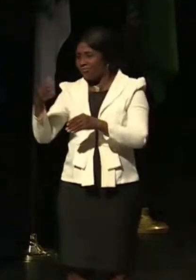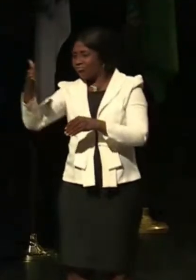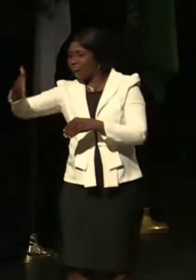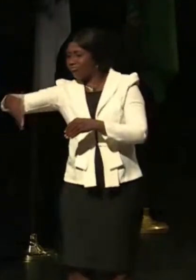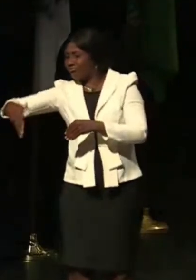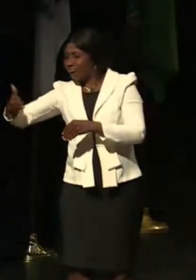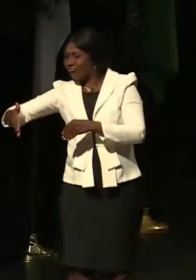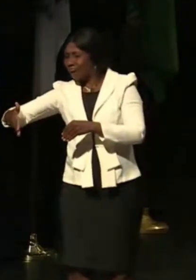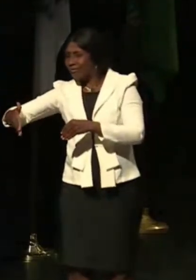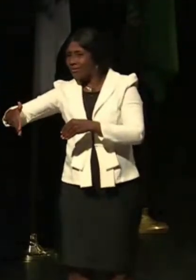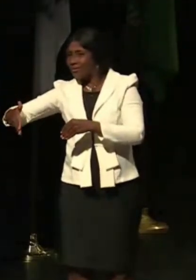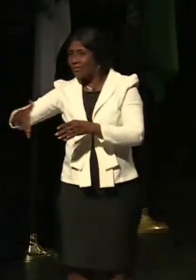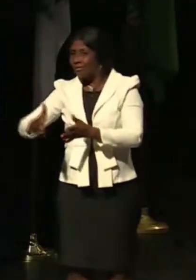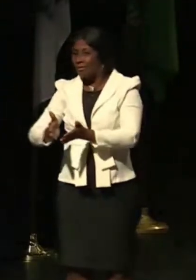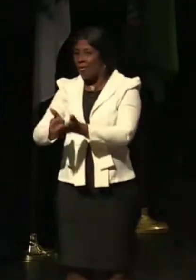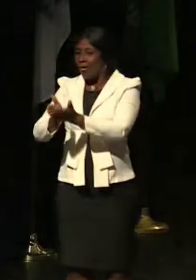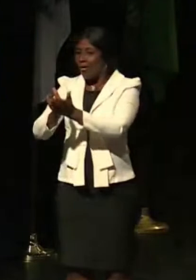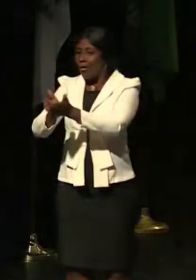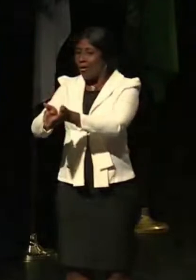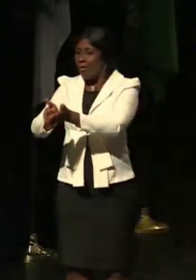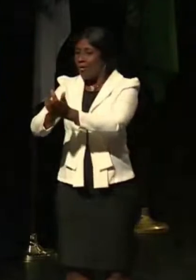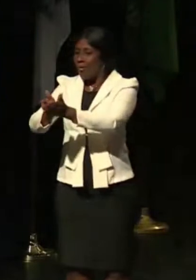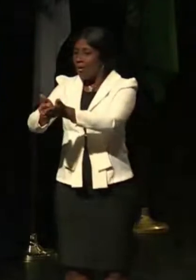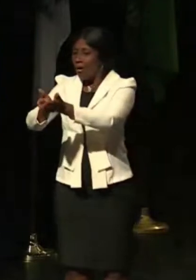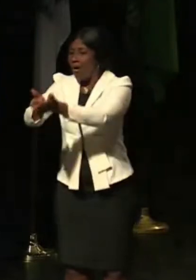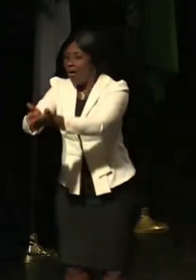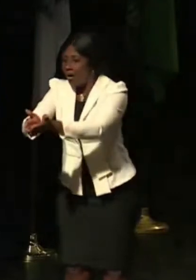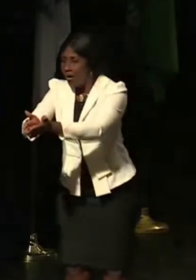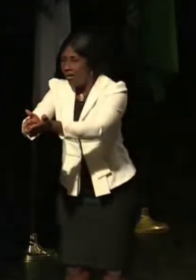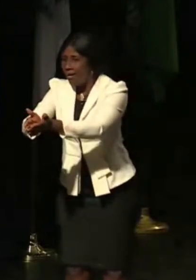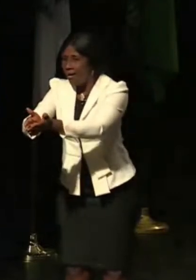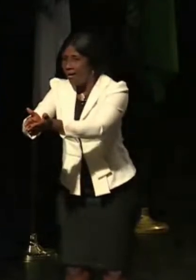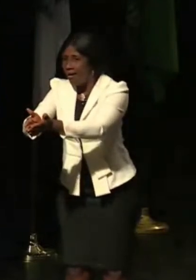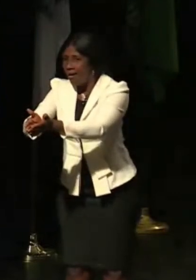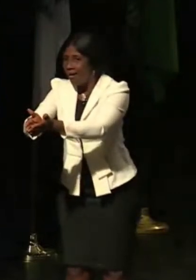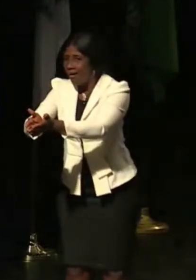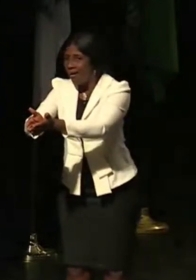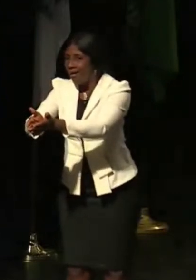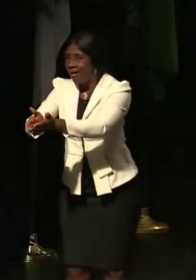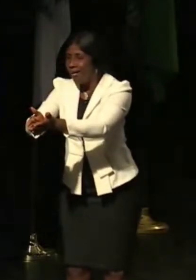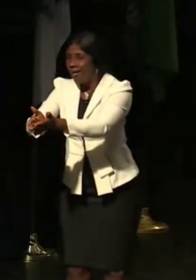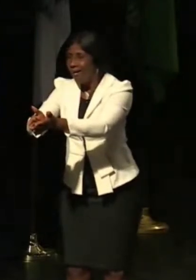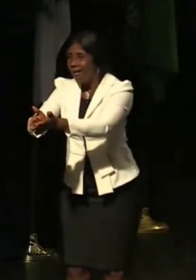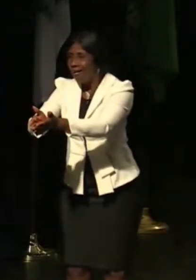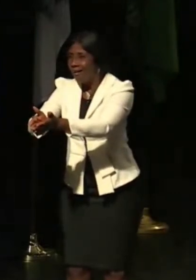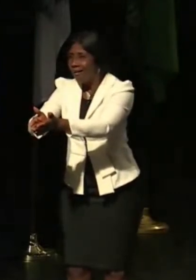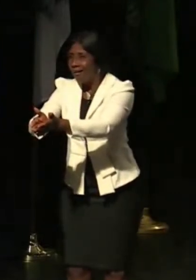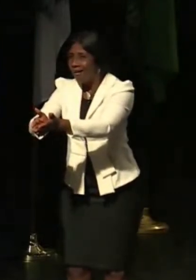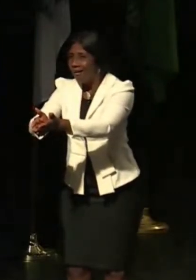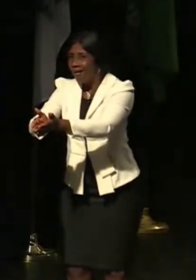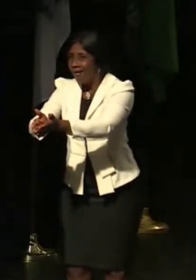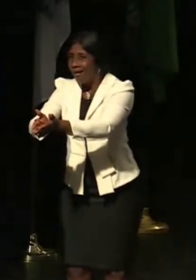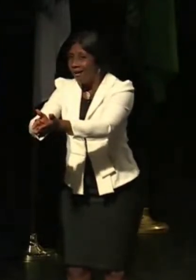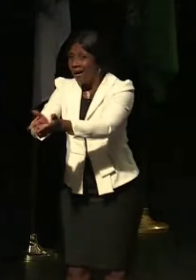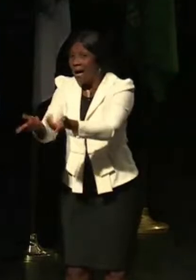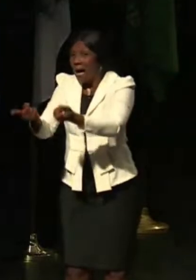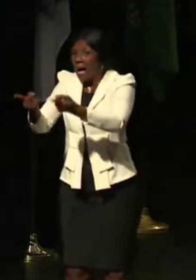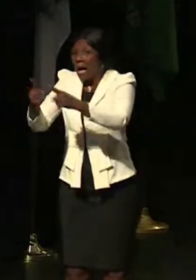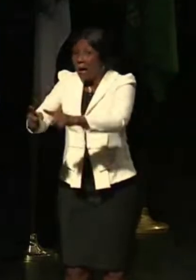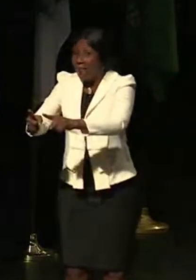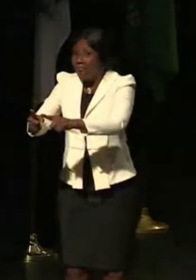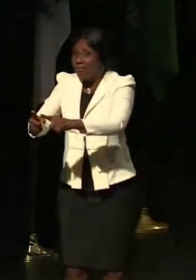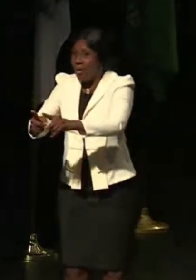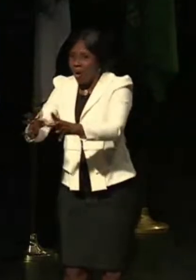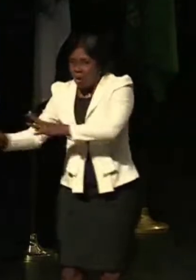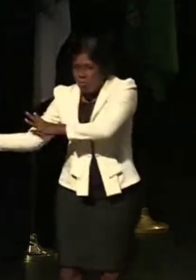out. And there was a ferocious Remu current pulling